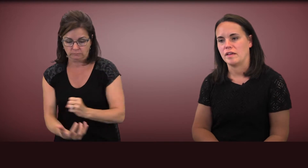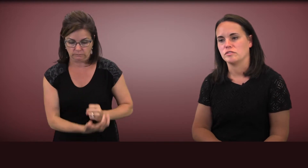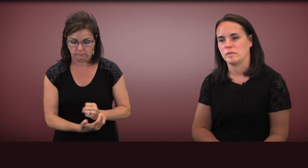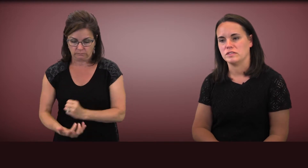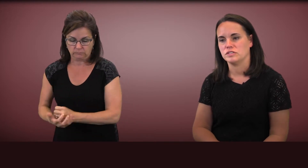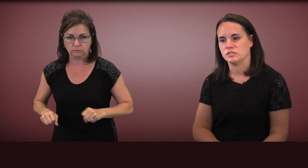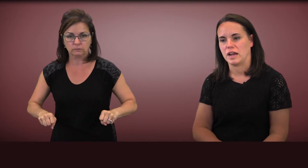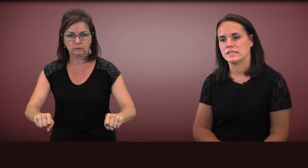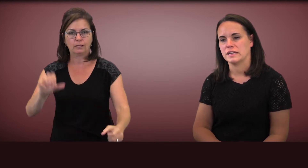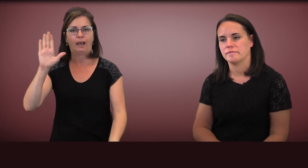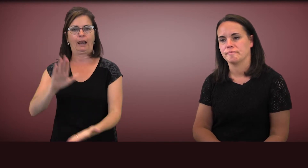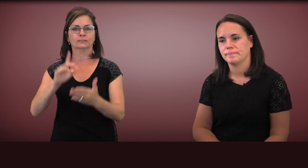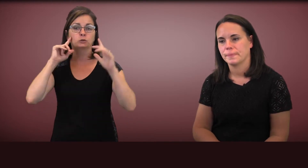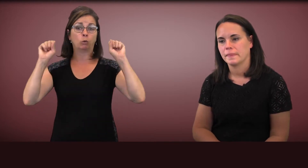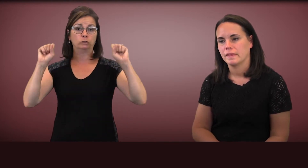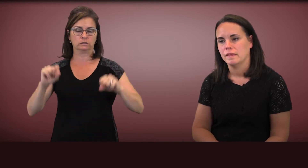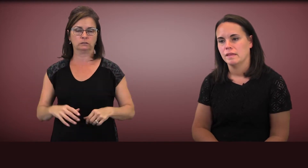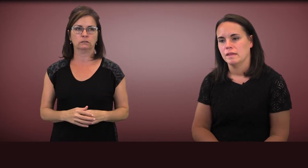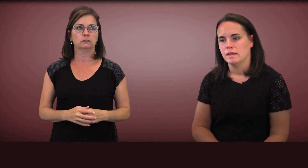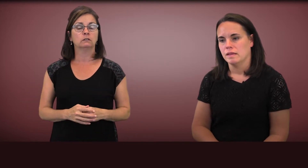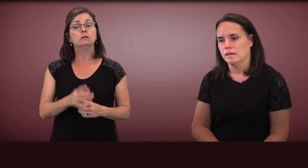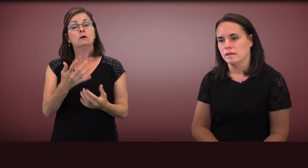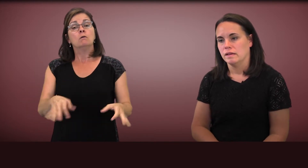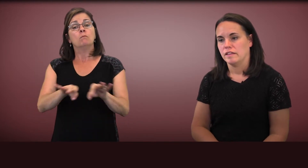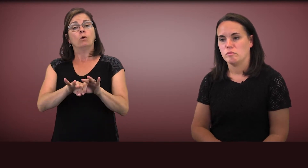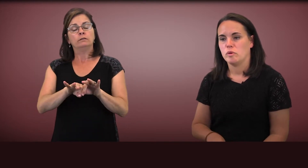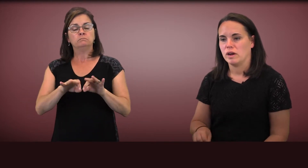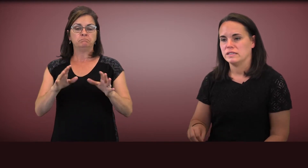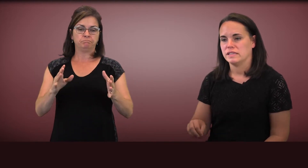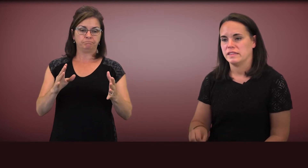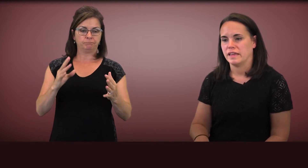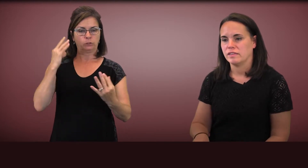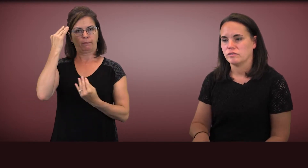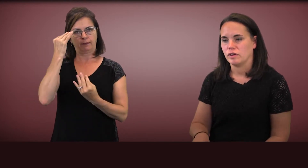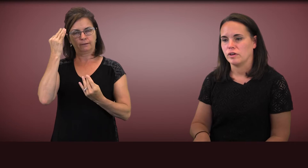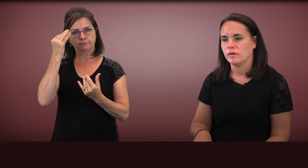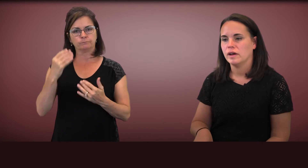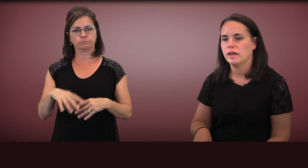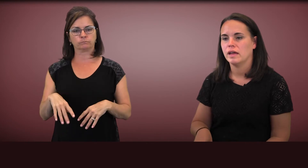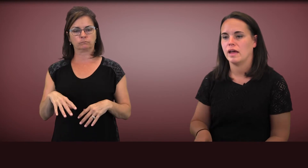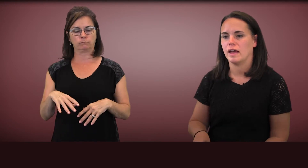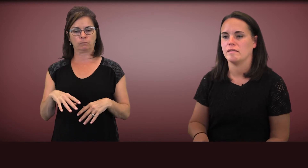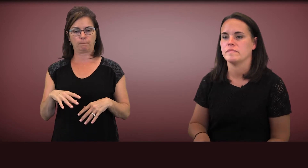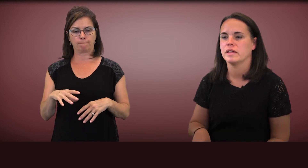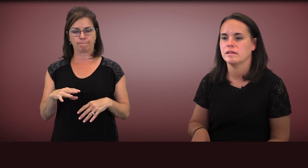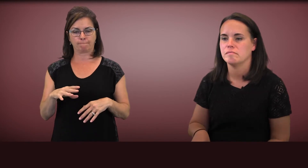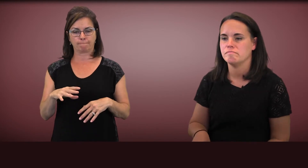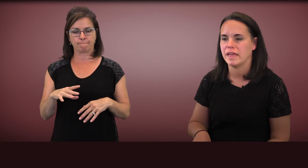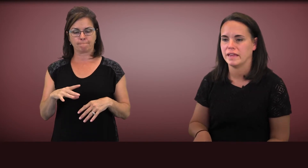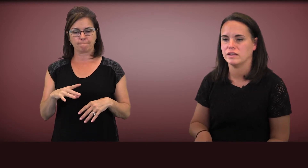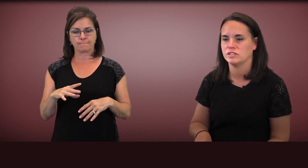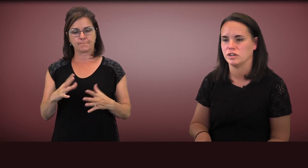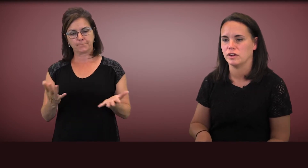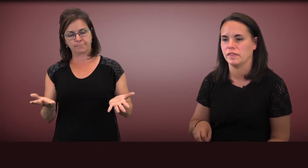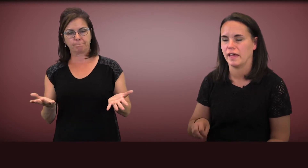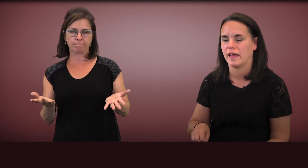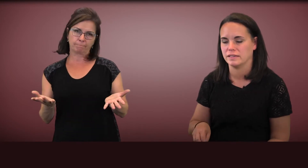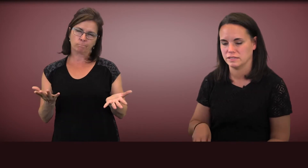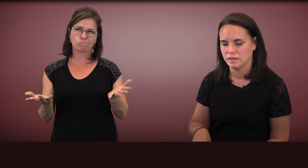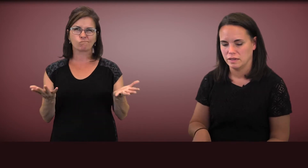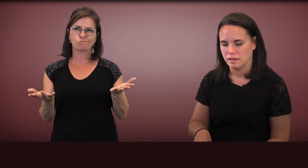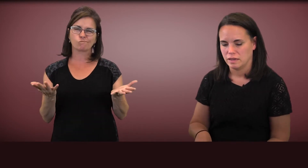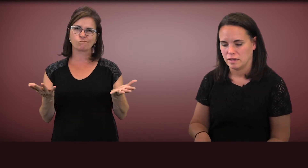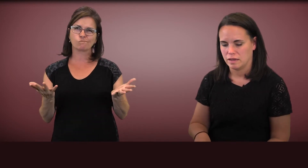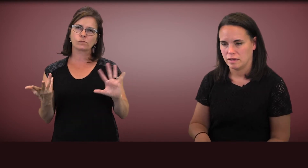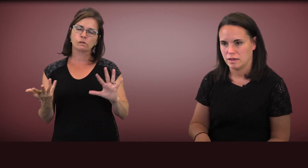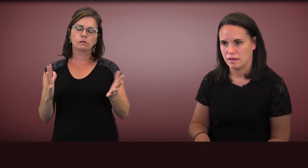noise in the classroom that's distracting. It's important to think through making sure